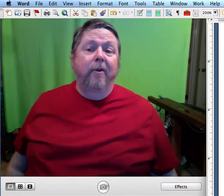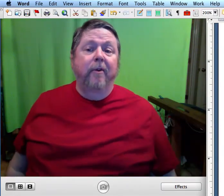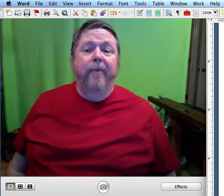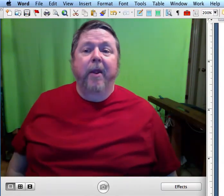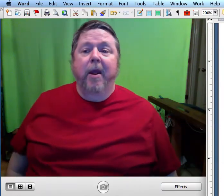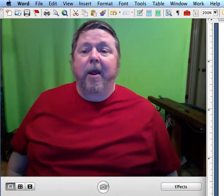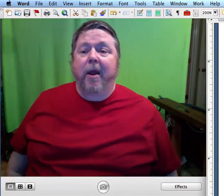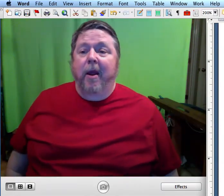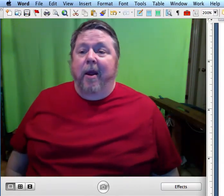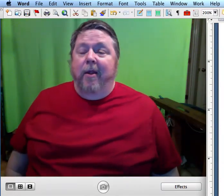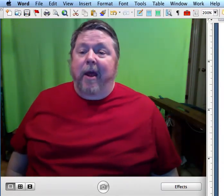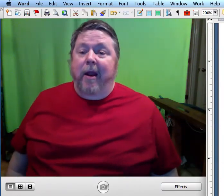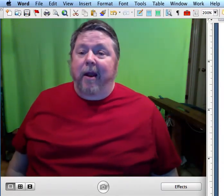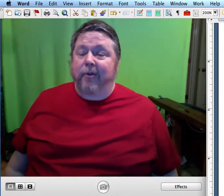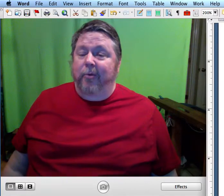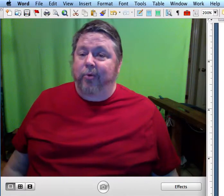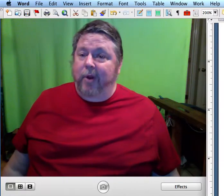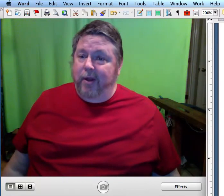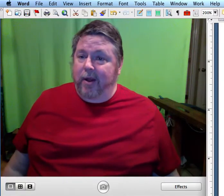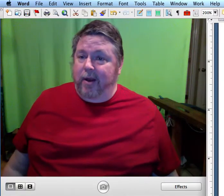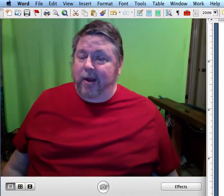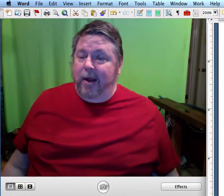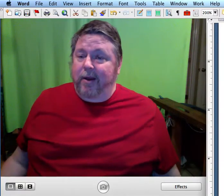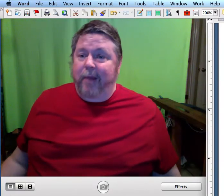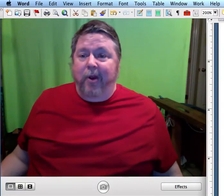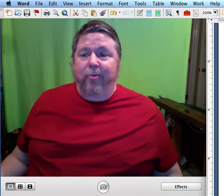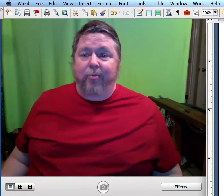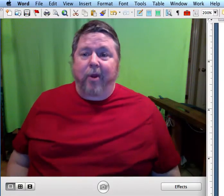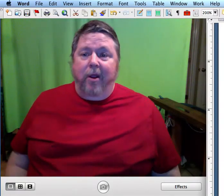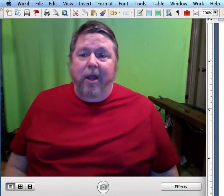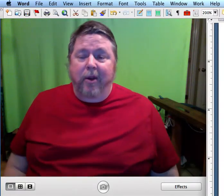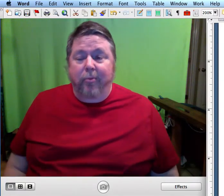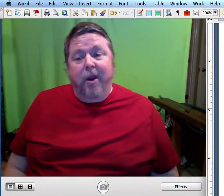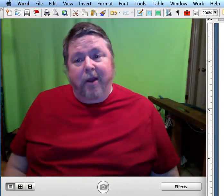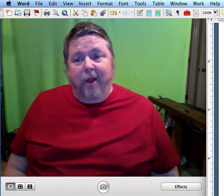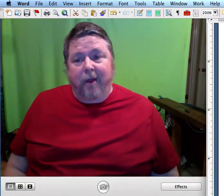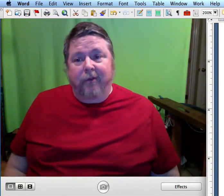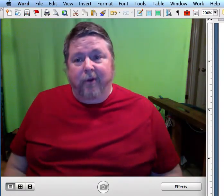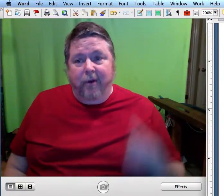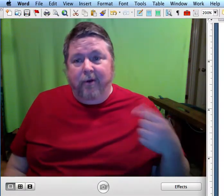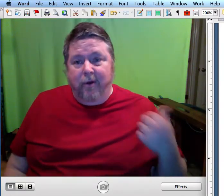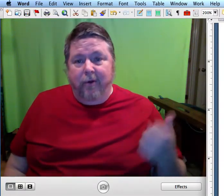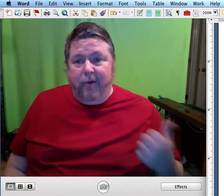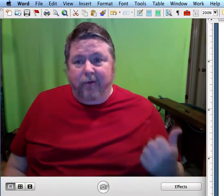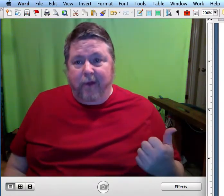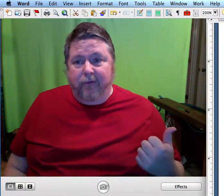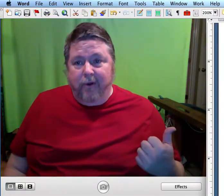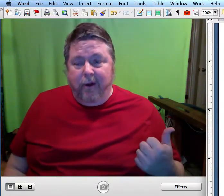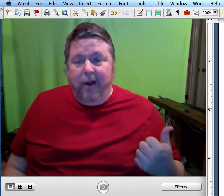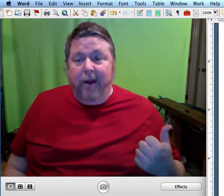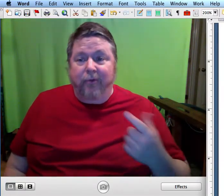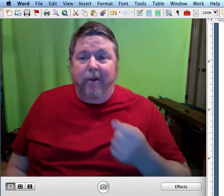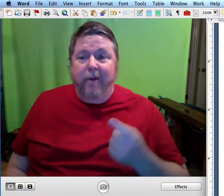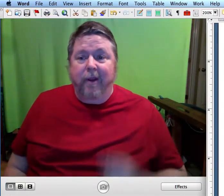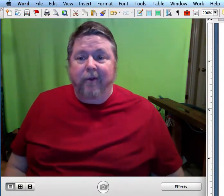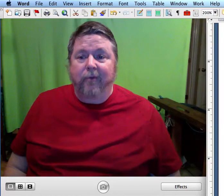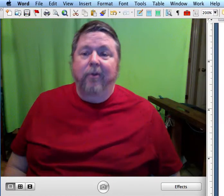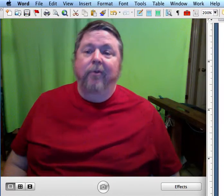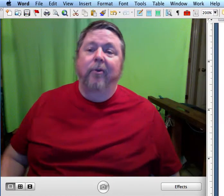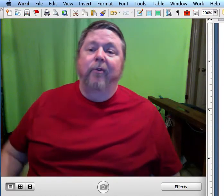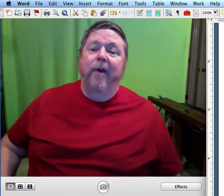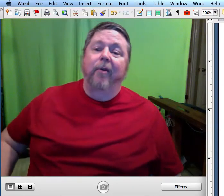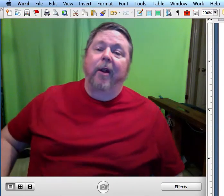sides, that allows you to breathe in and take a deep, deliberate breath, and your brain needs oxygen to do this stuff. And that's one of the things